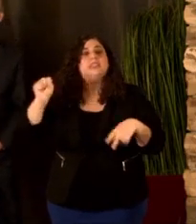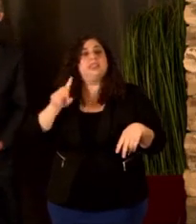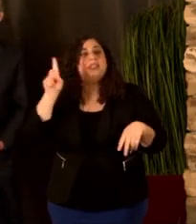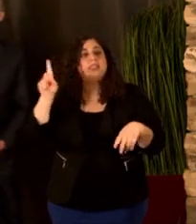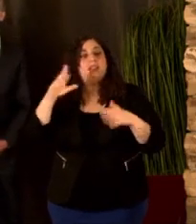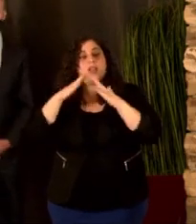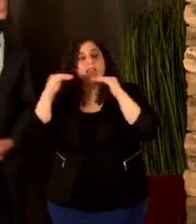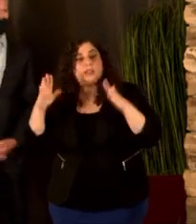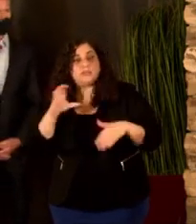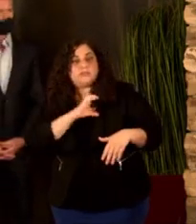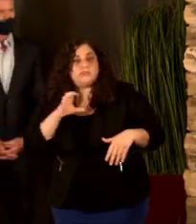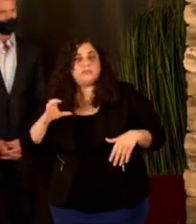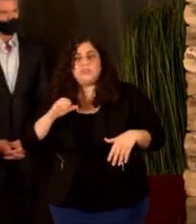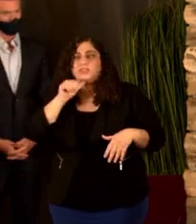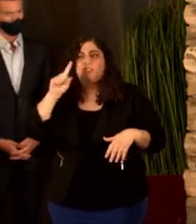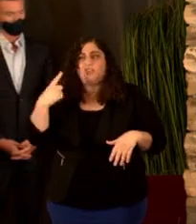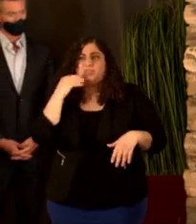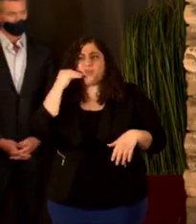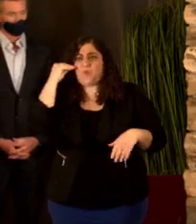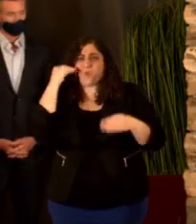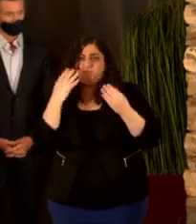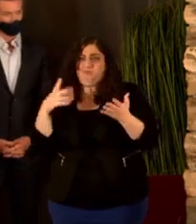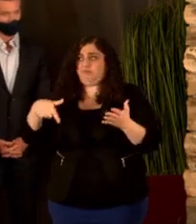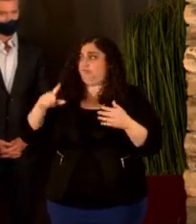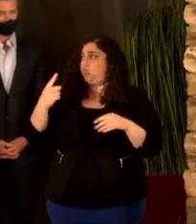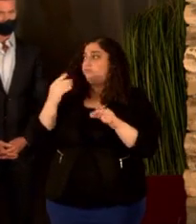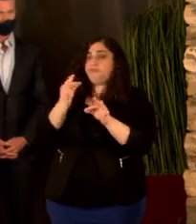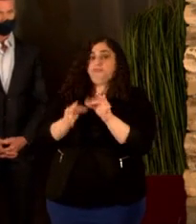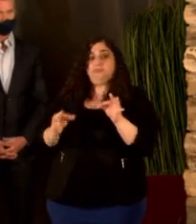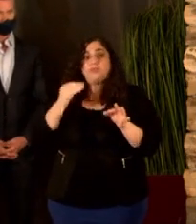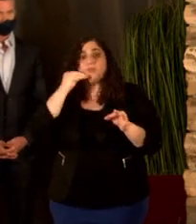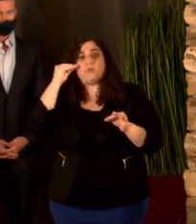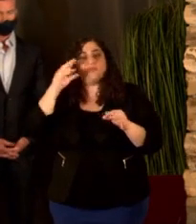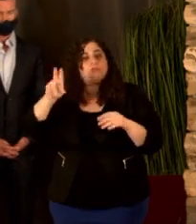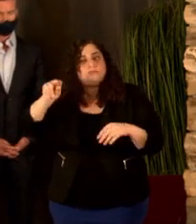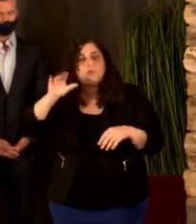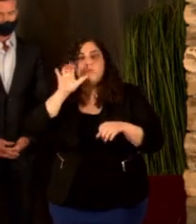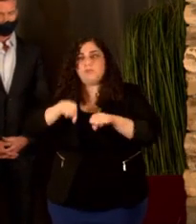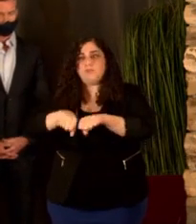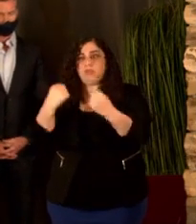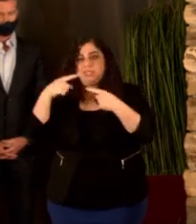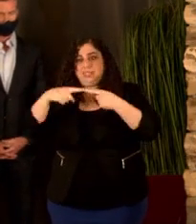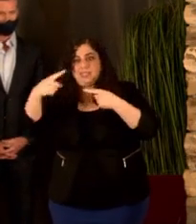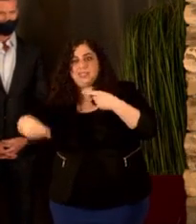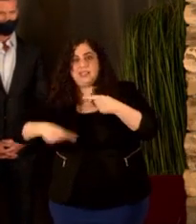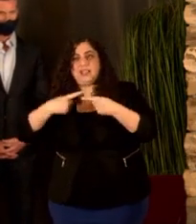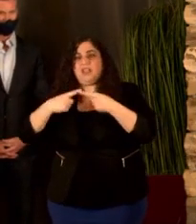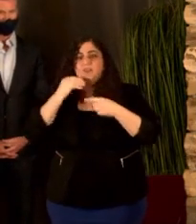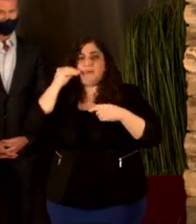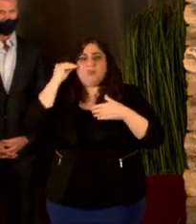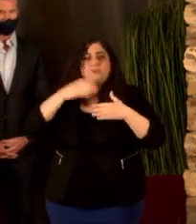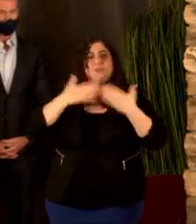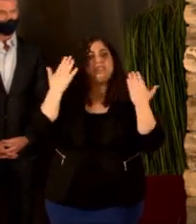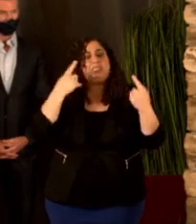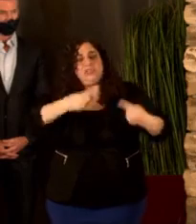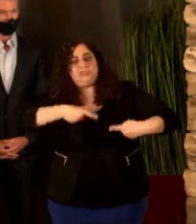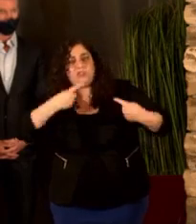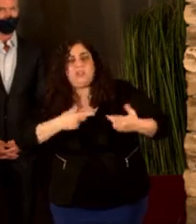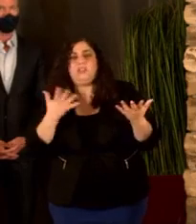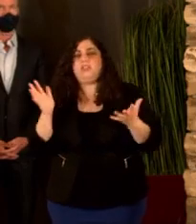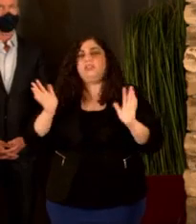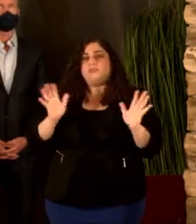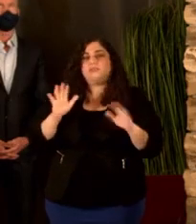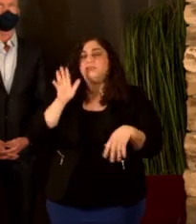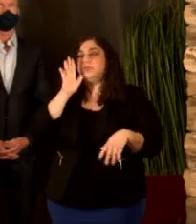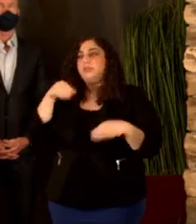keep people housed and ultimately break the cycle of homelessness. Providing things like case management, mental health counseling, employment